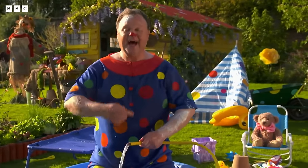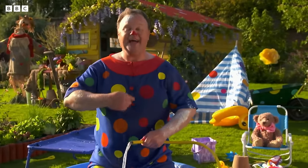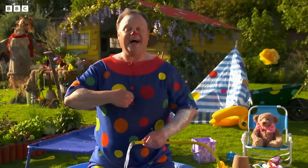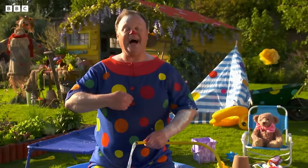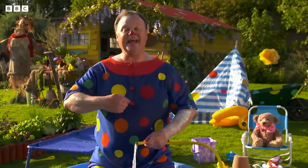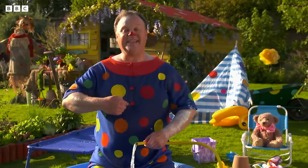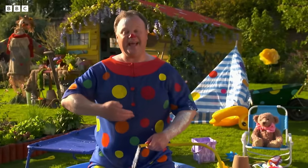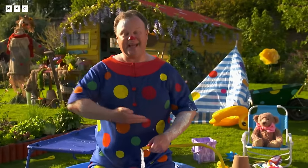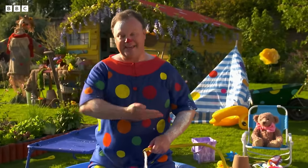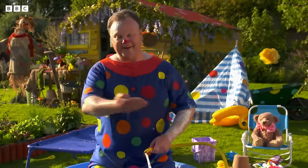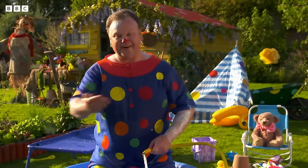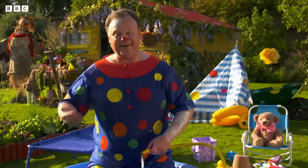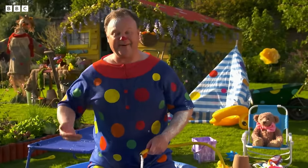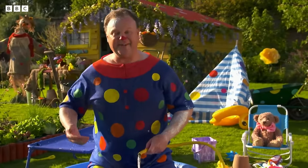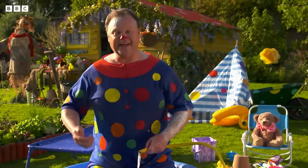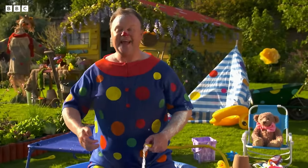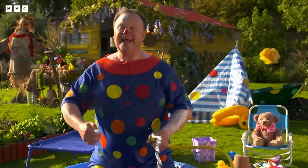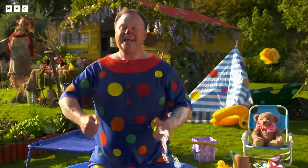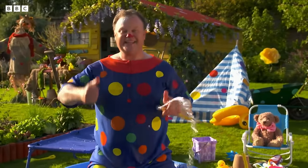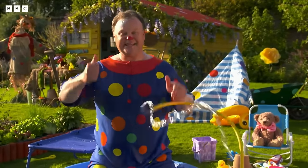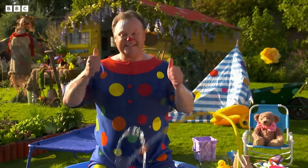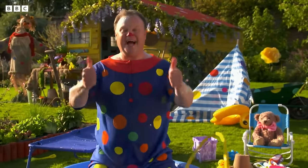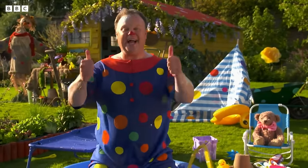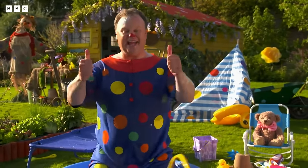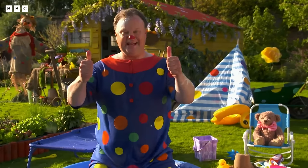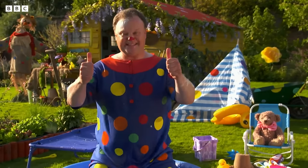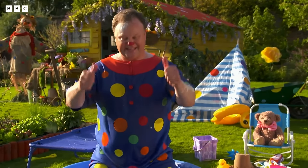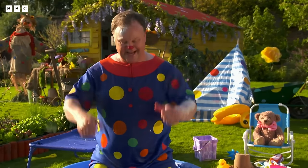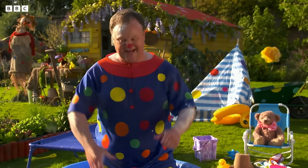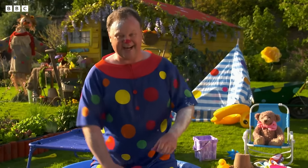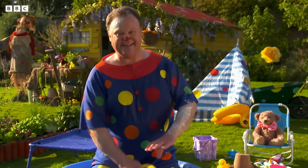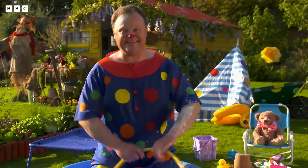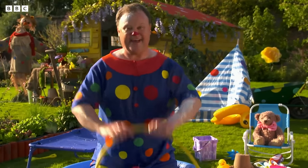And I think you're all shining stars.